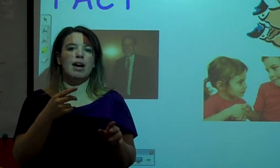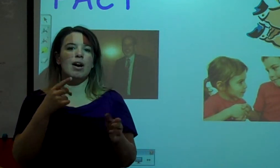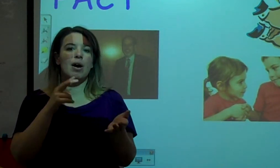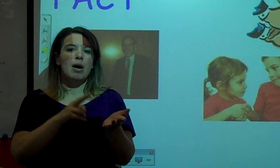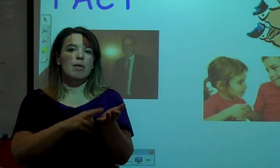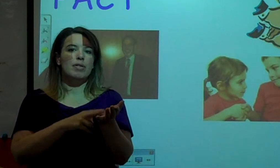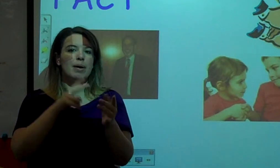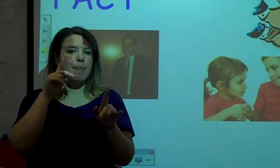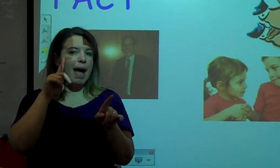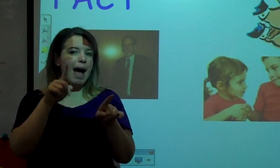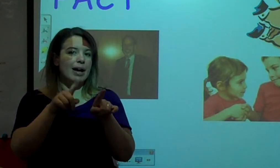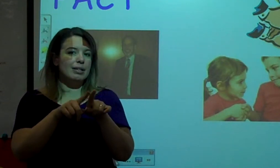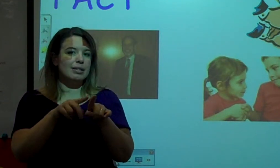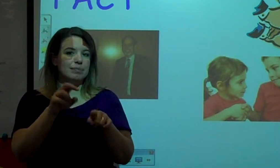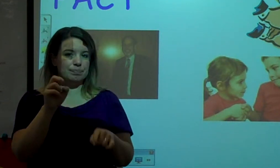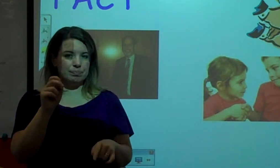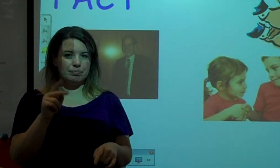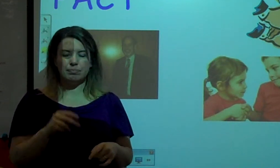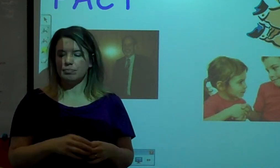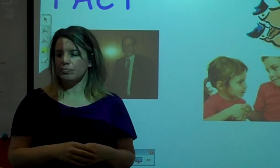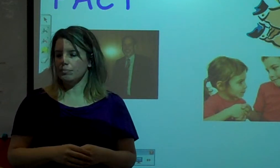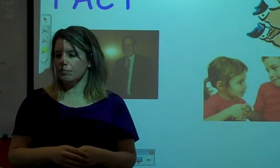their pact.